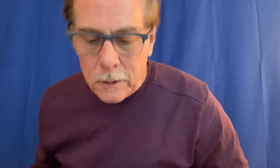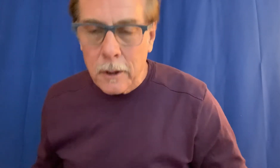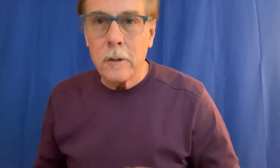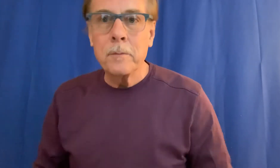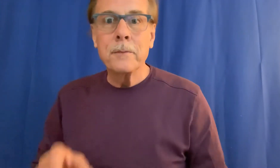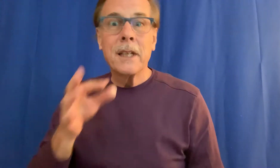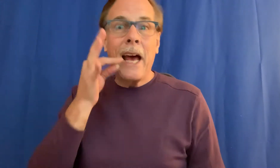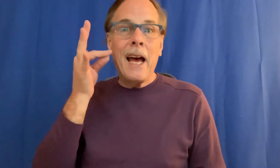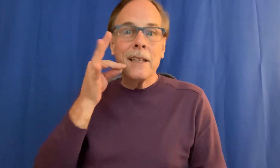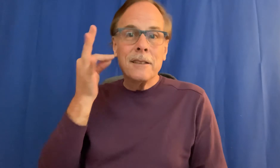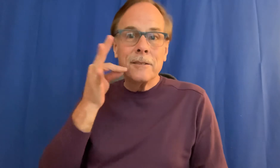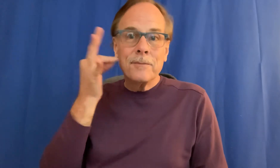So cat.